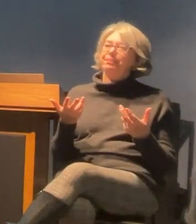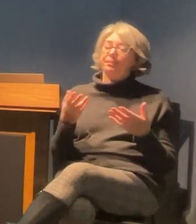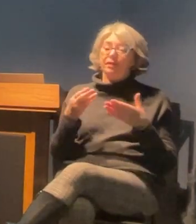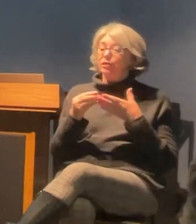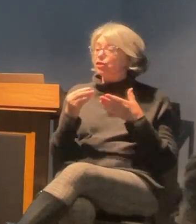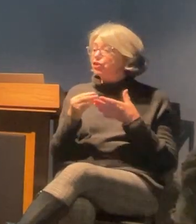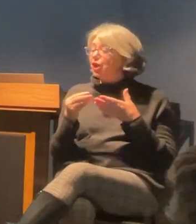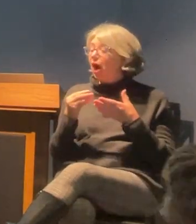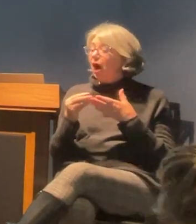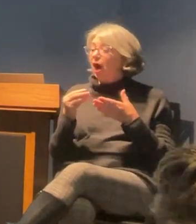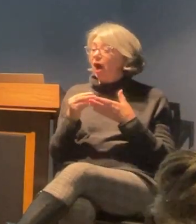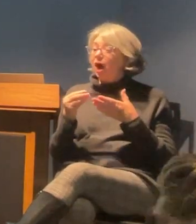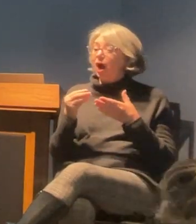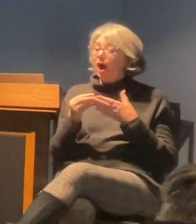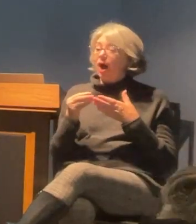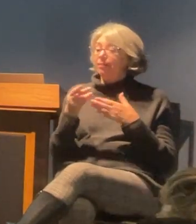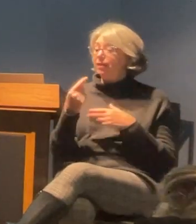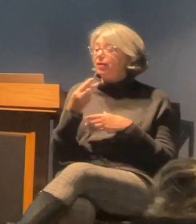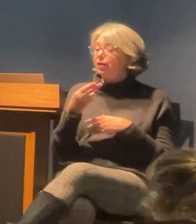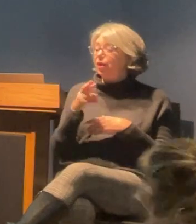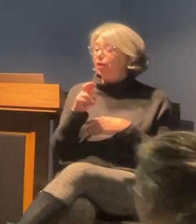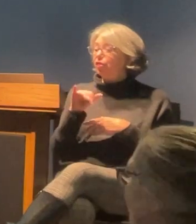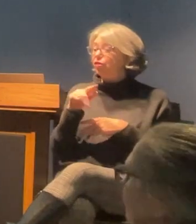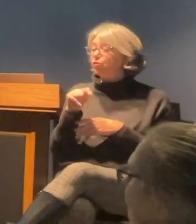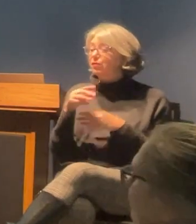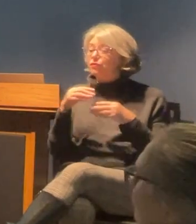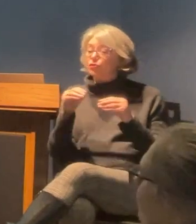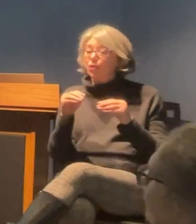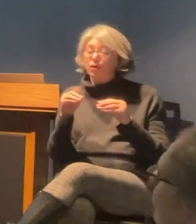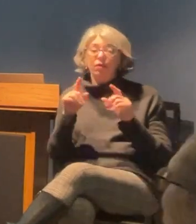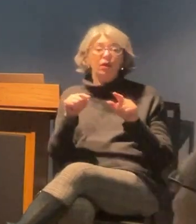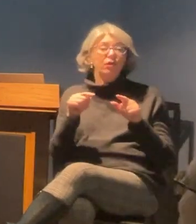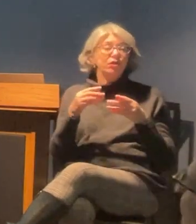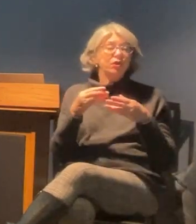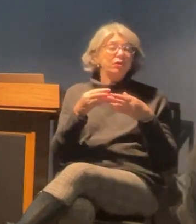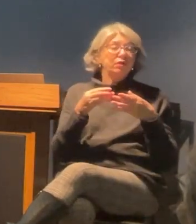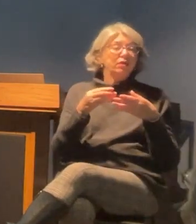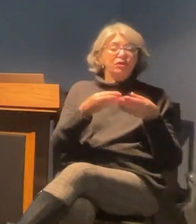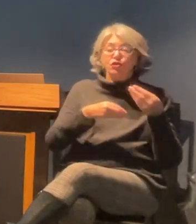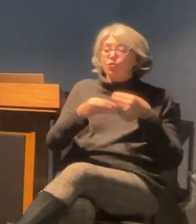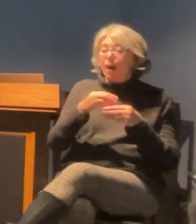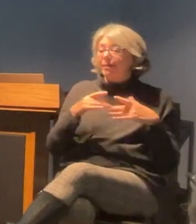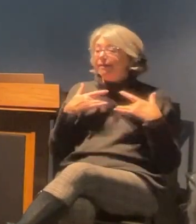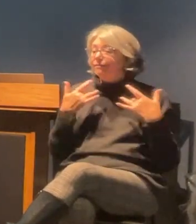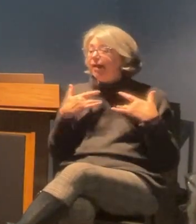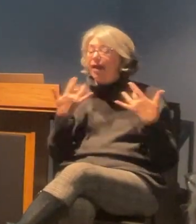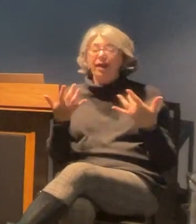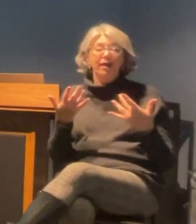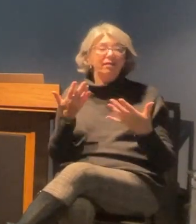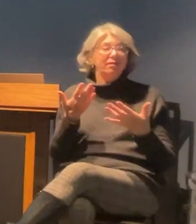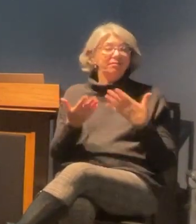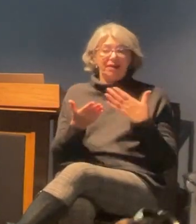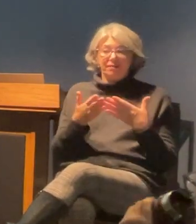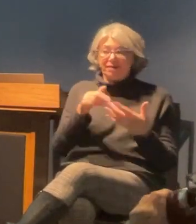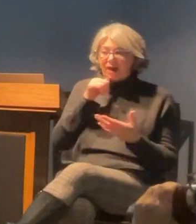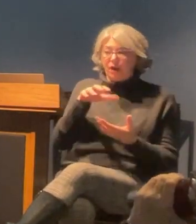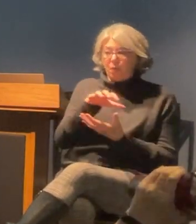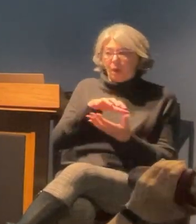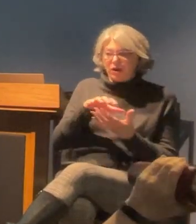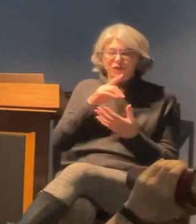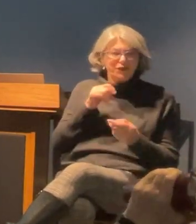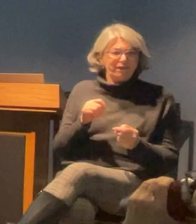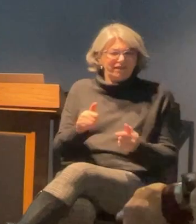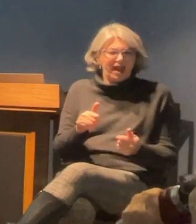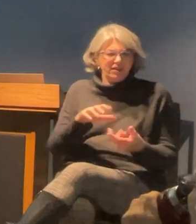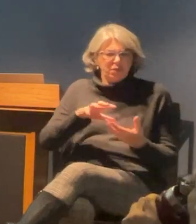shop in thrift stores and go to a swapping event, and just like we said, maybe not wash it so fast in